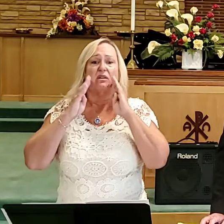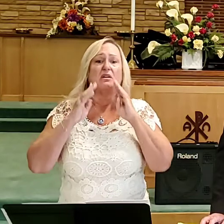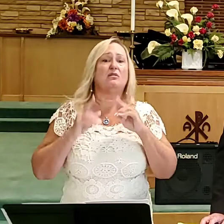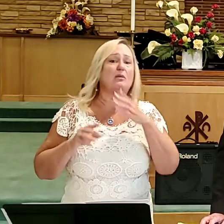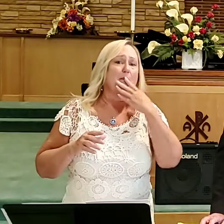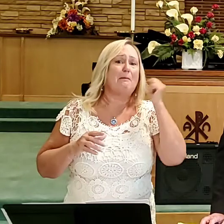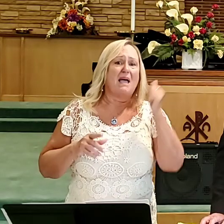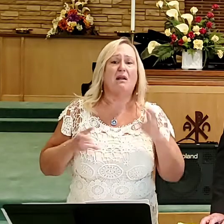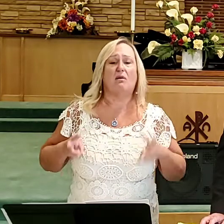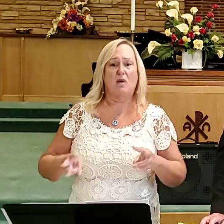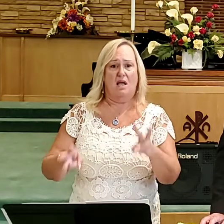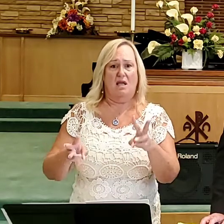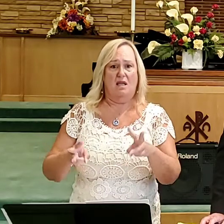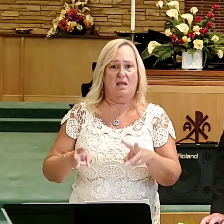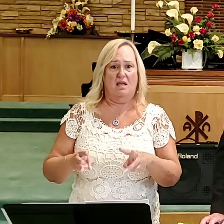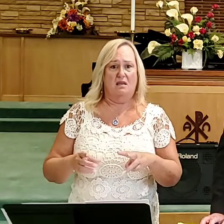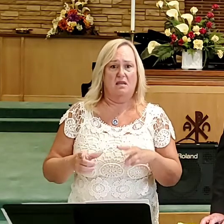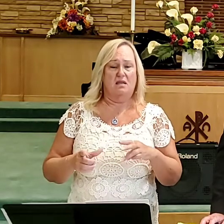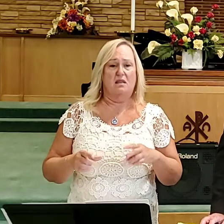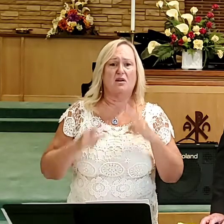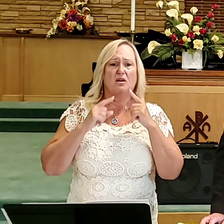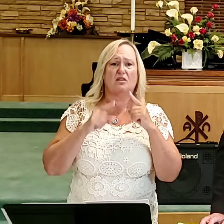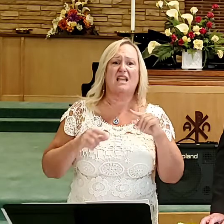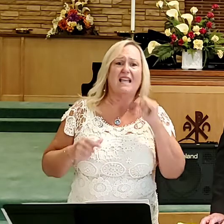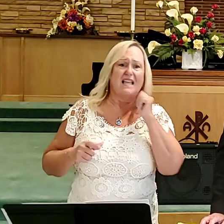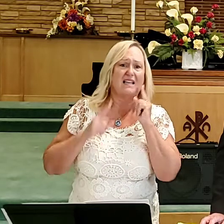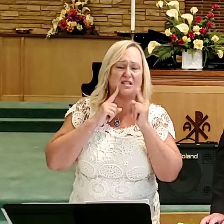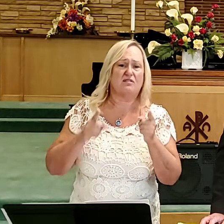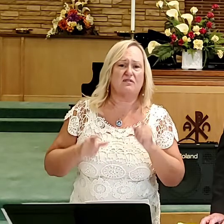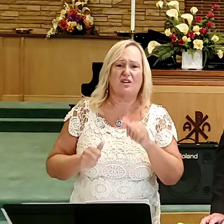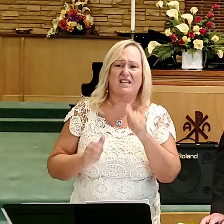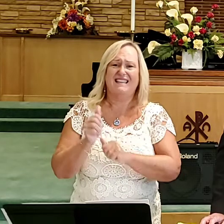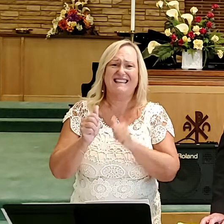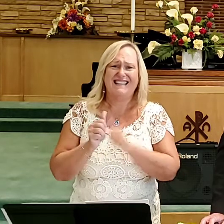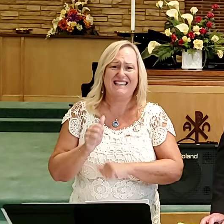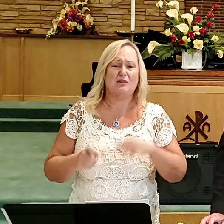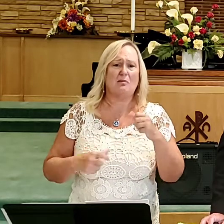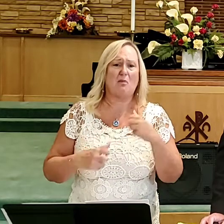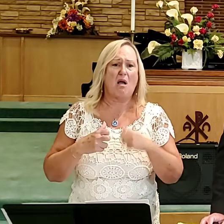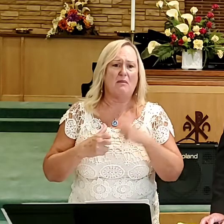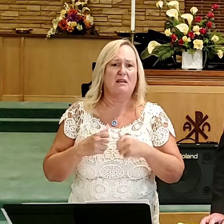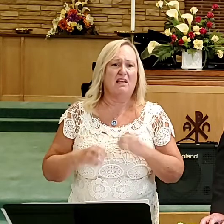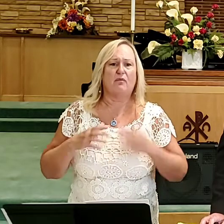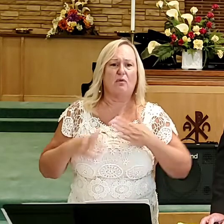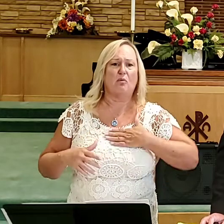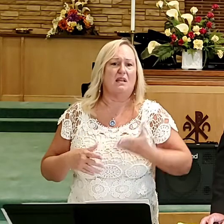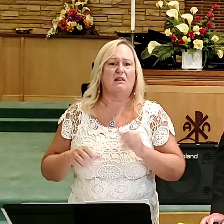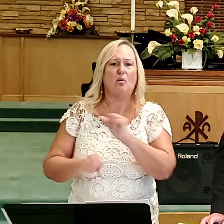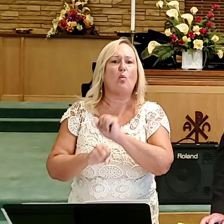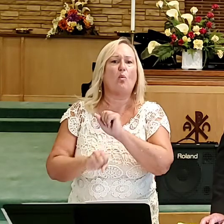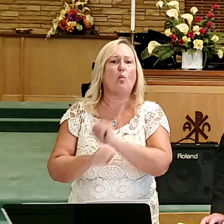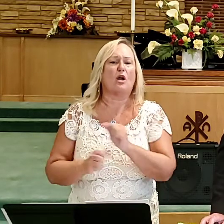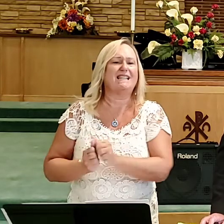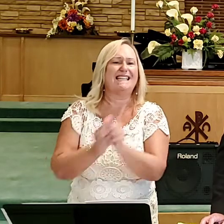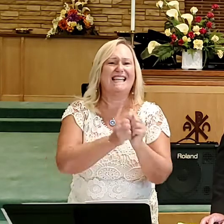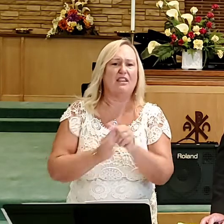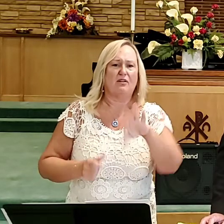way. There are solutions for each problem if we're willing to work together to find